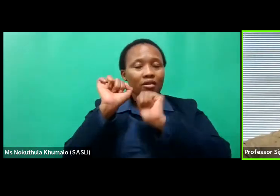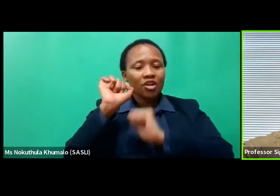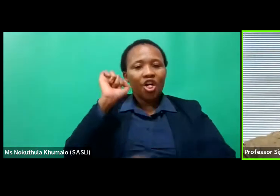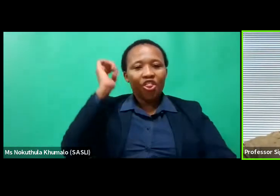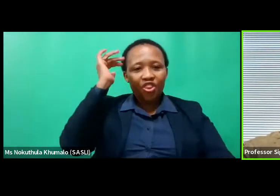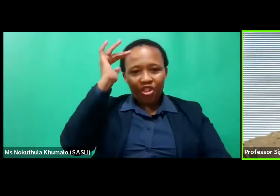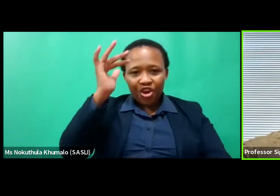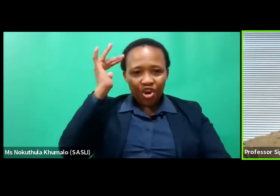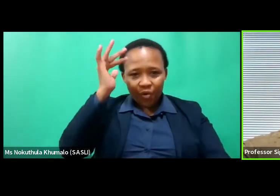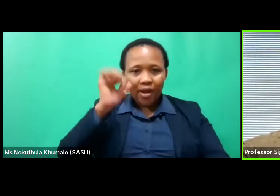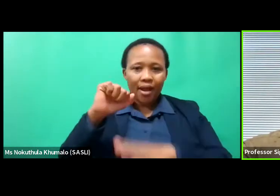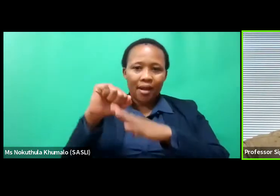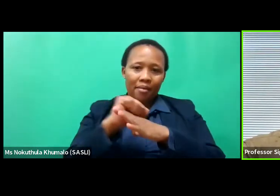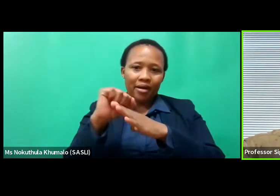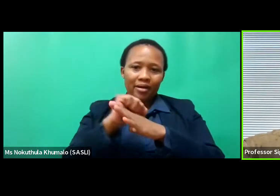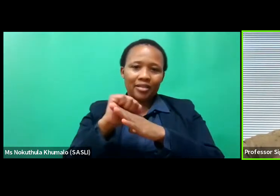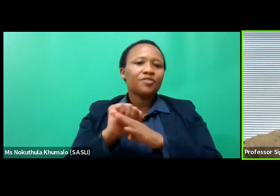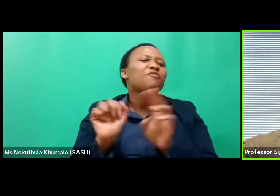teacher training,